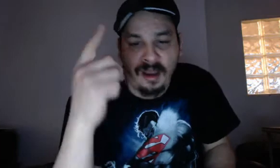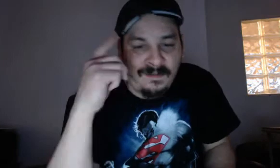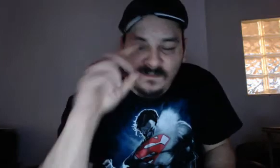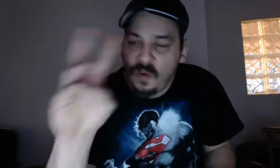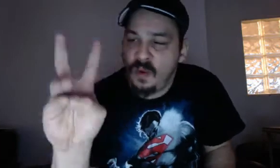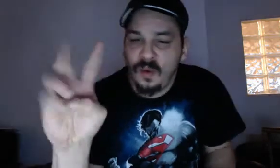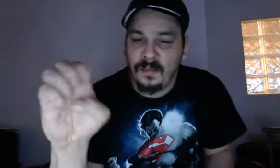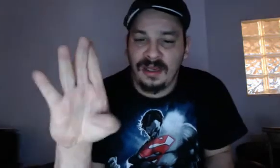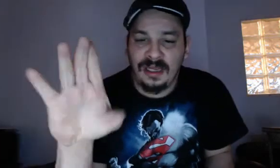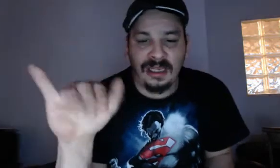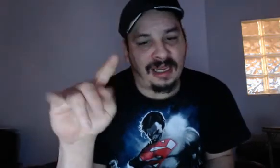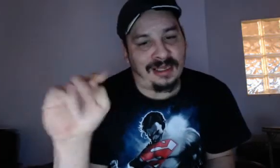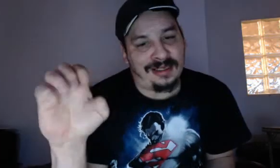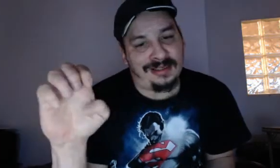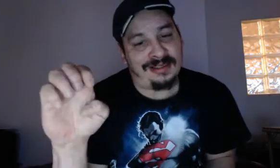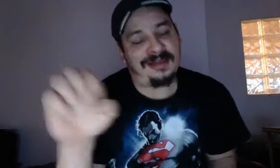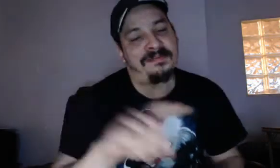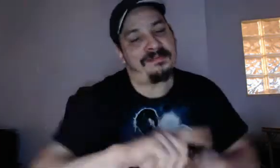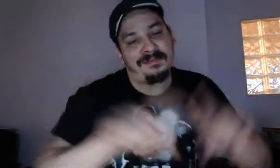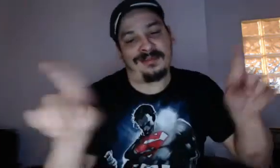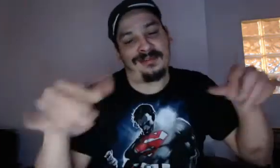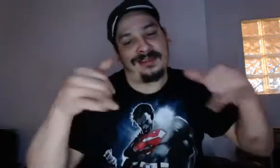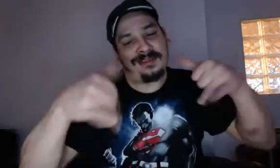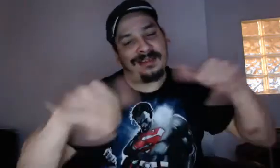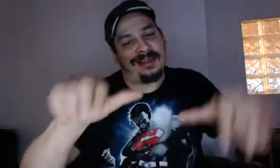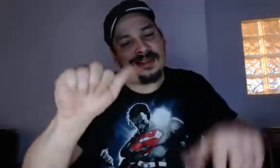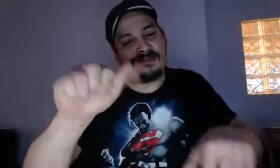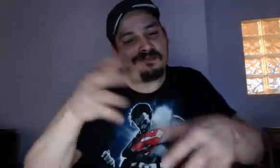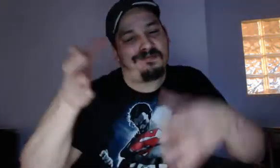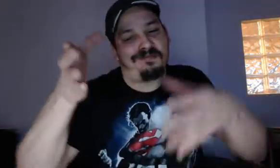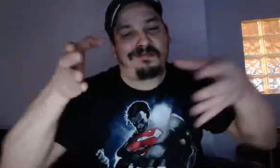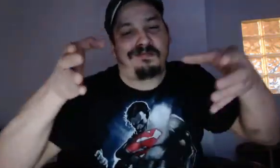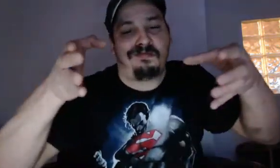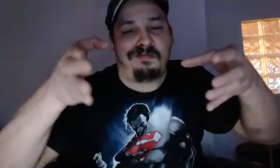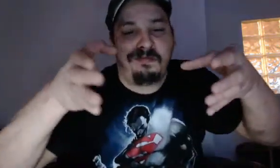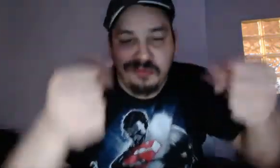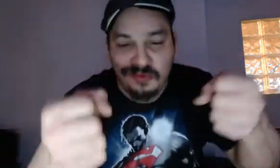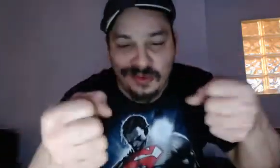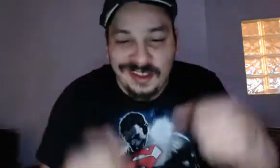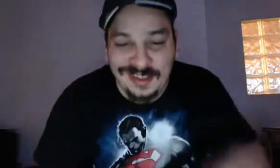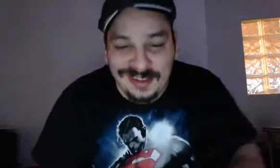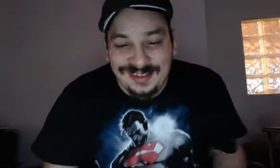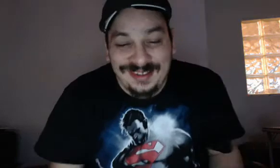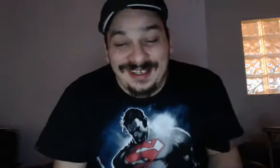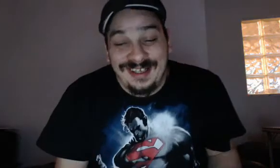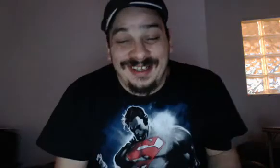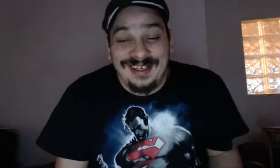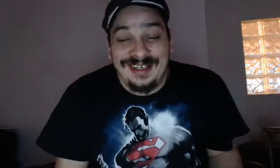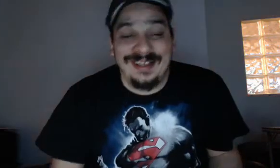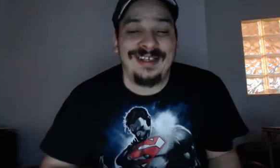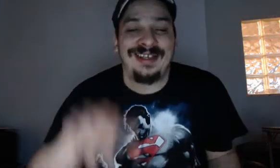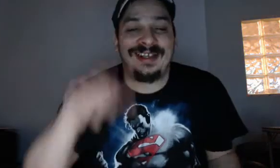location. During the day, we generate as much electricity as we can using solar. At night, when it's